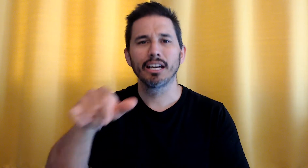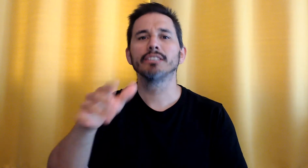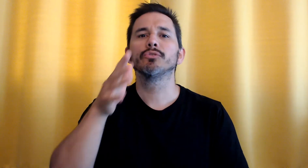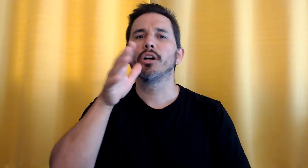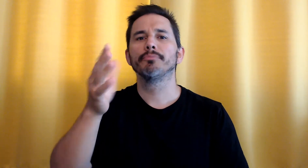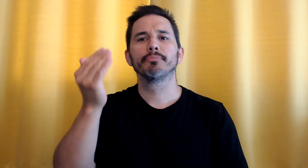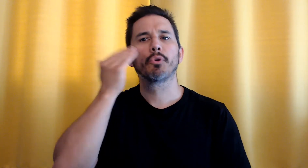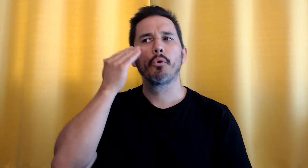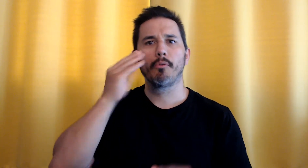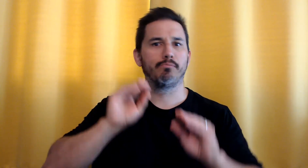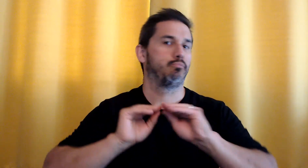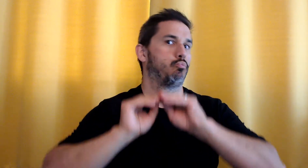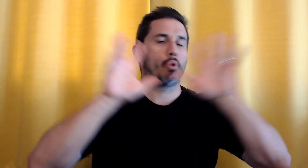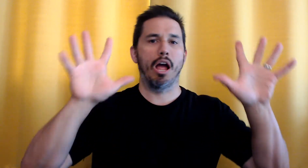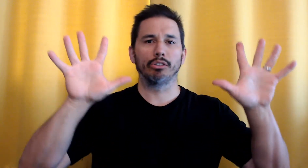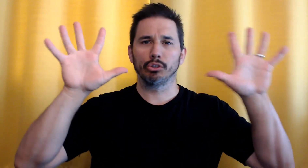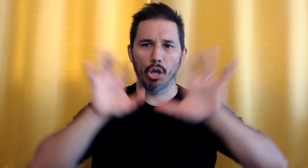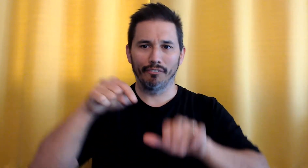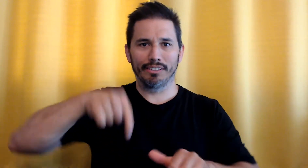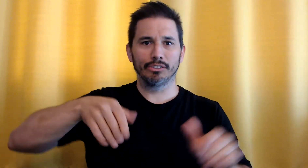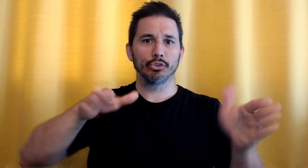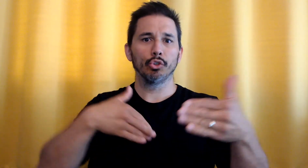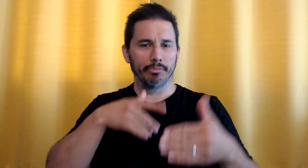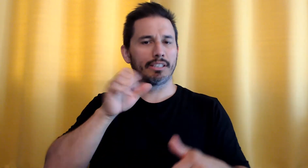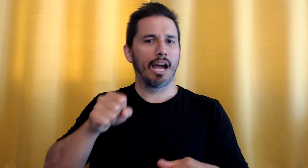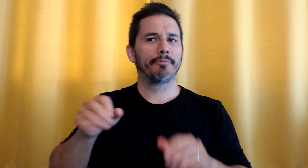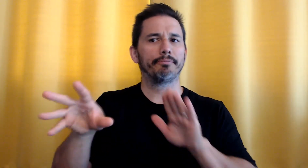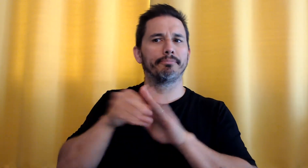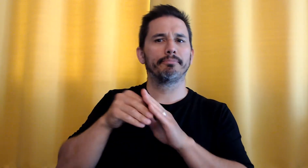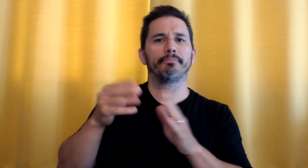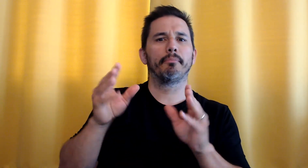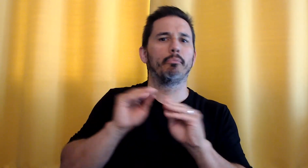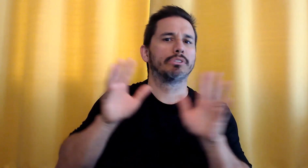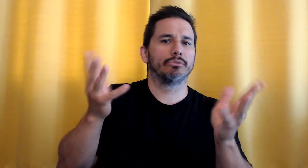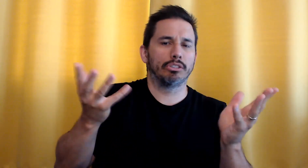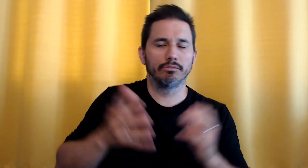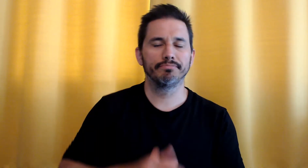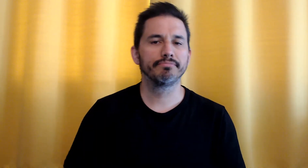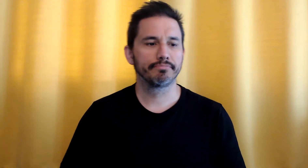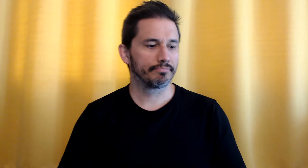remember, that one tells you how bright or dark the room that it's set up in is.